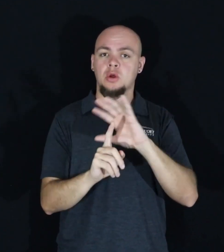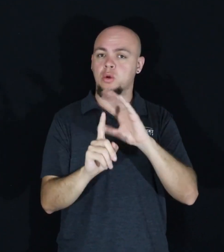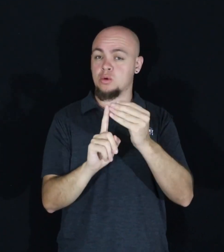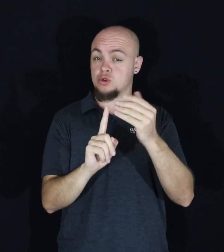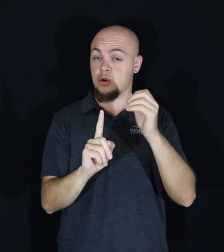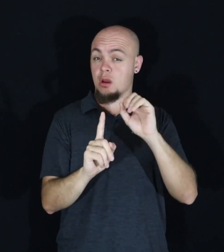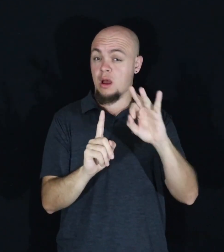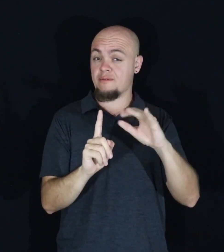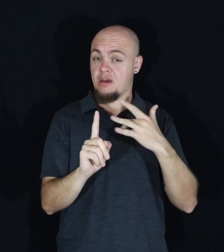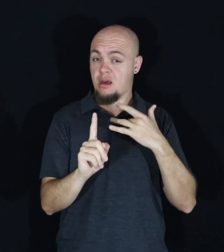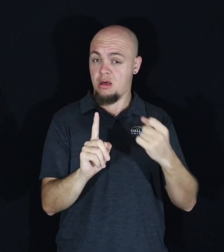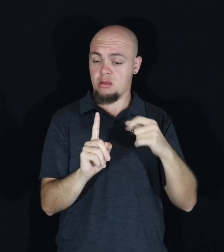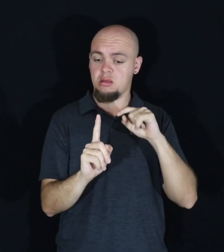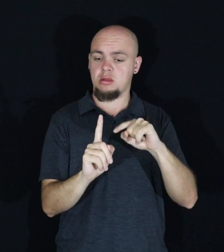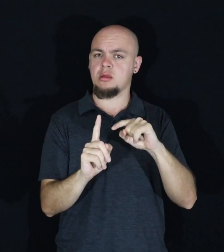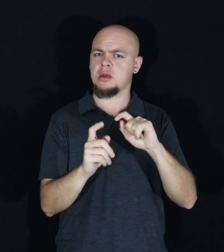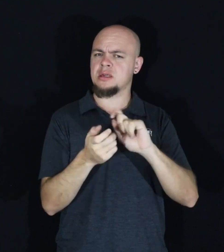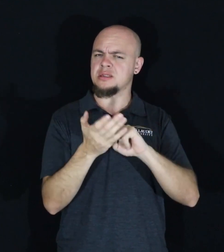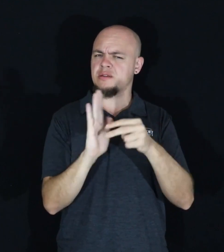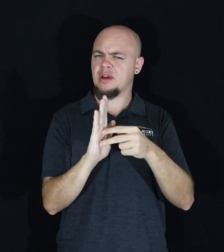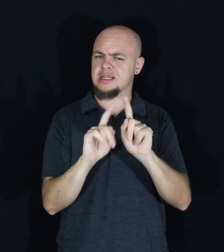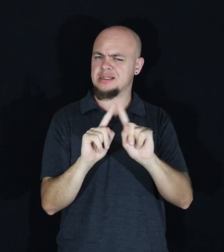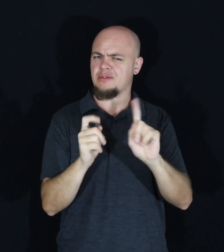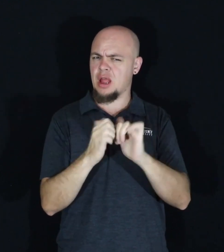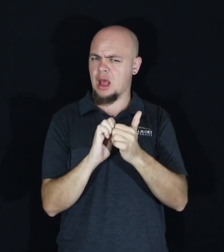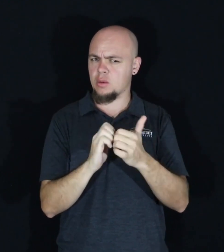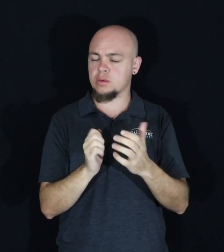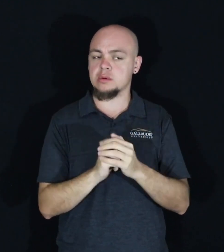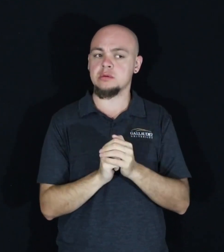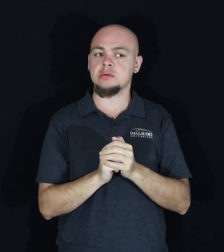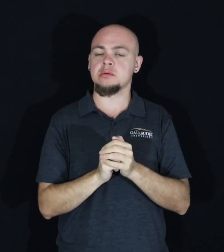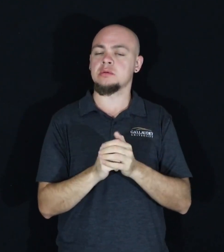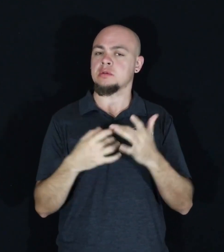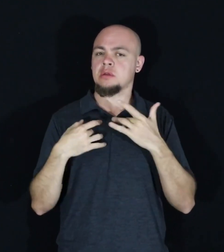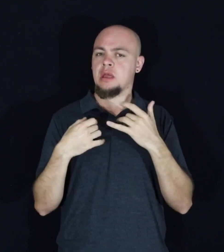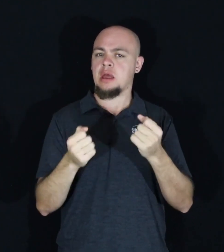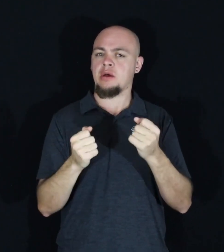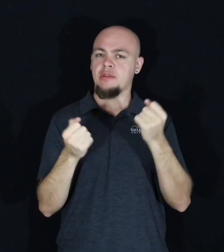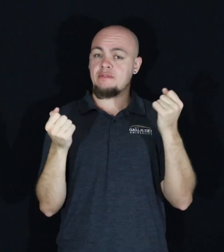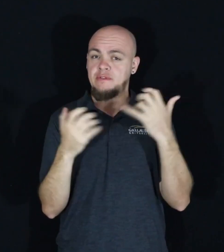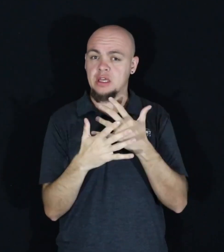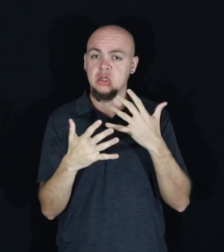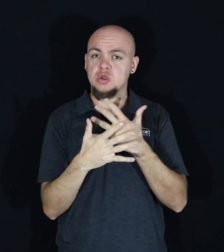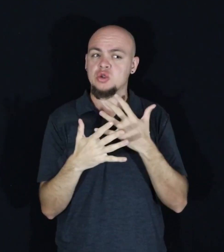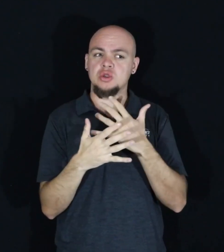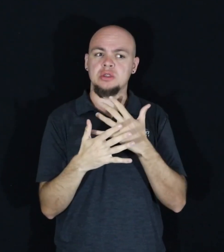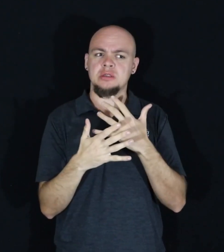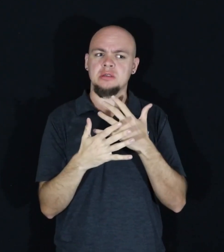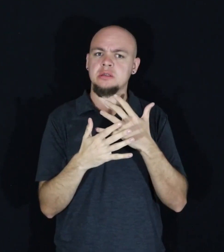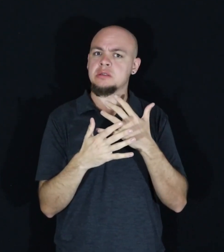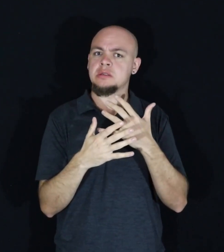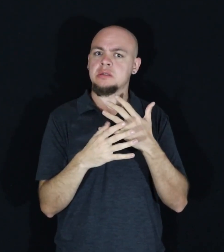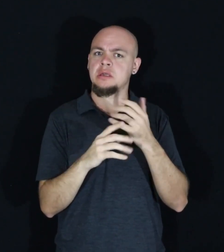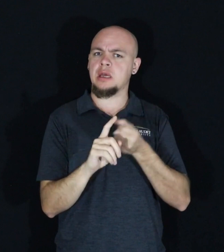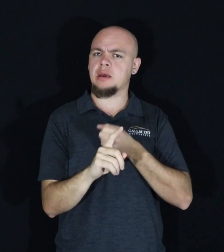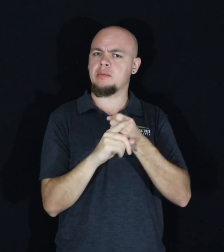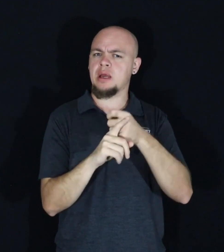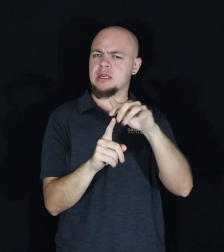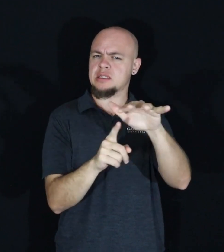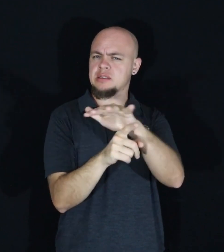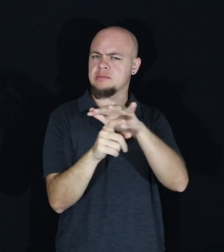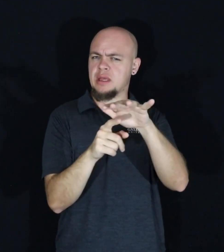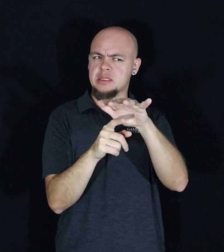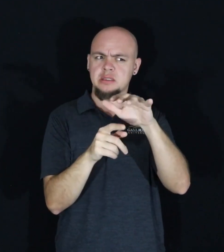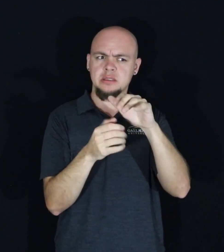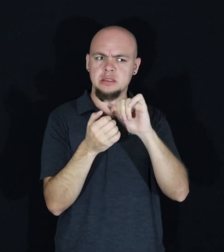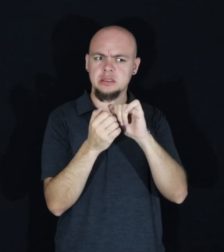health through architecture? How do health fears raise awareness of space perception? What makes our